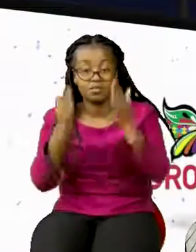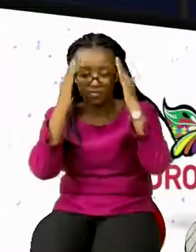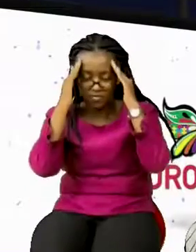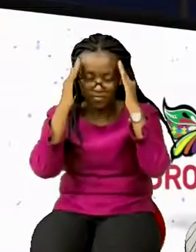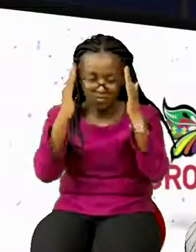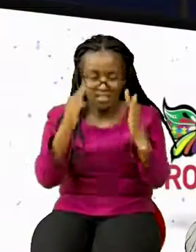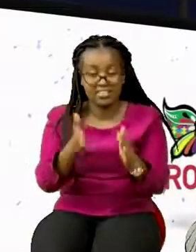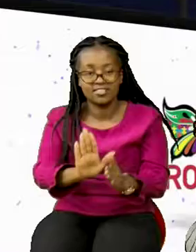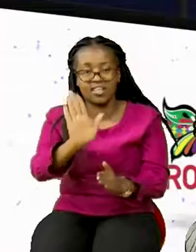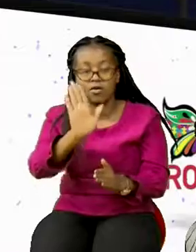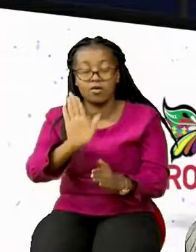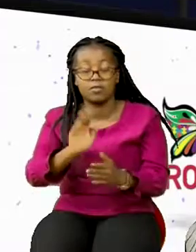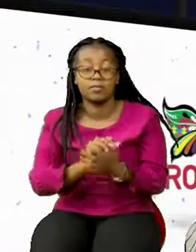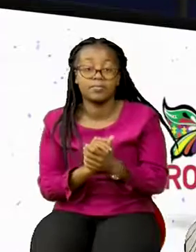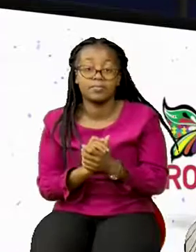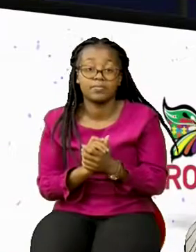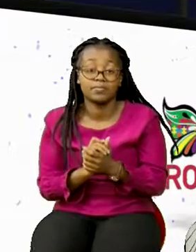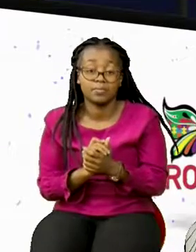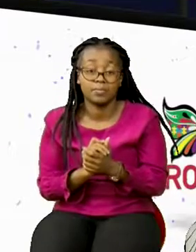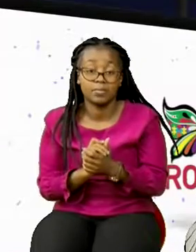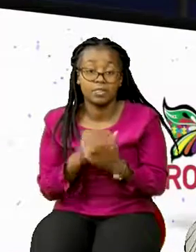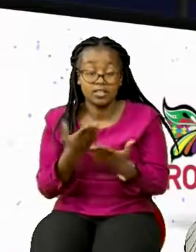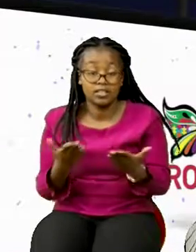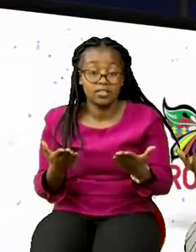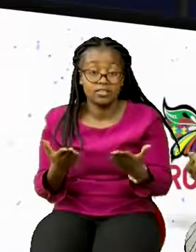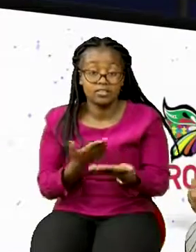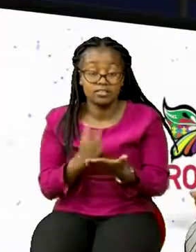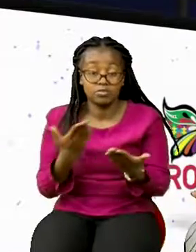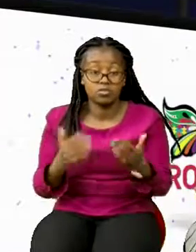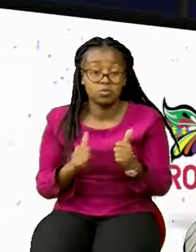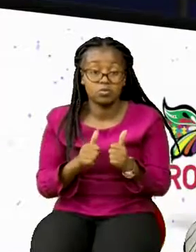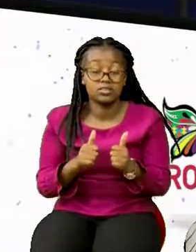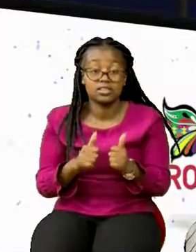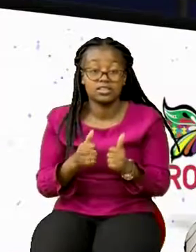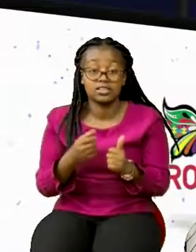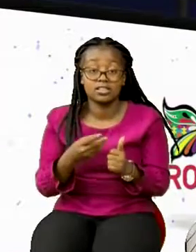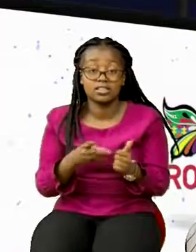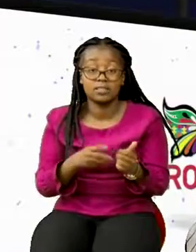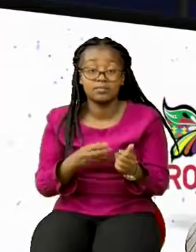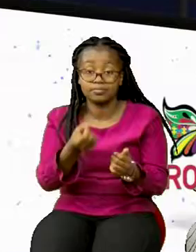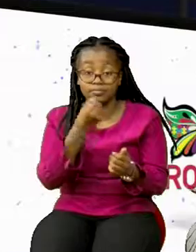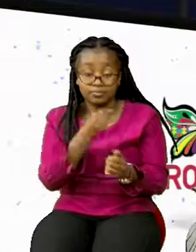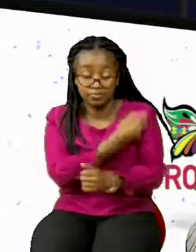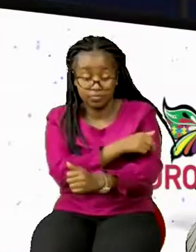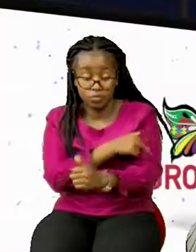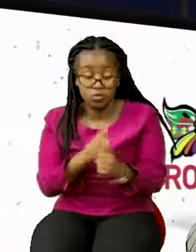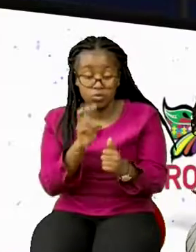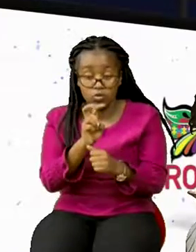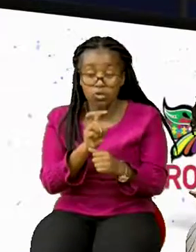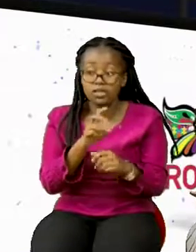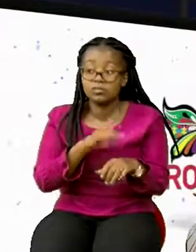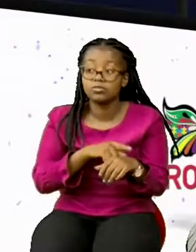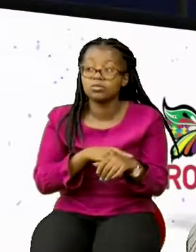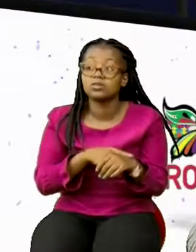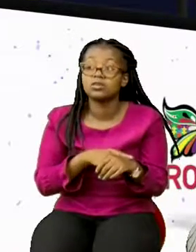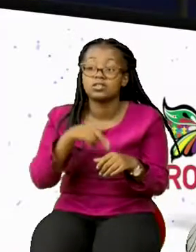concentration, use of supplements also. And these are some of the things and the diseases that we'll be looking at when we'll be handling nutrition